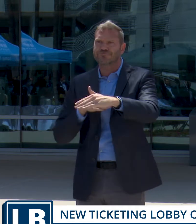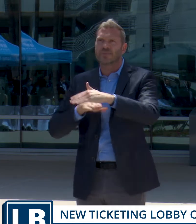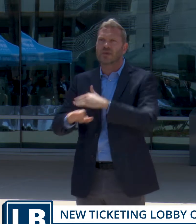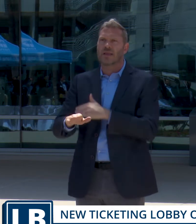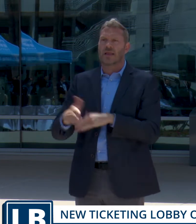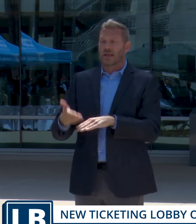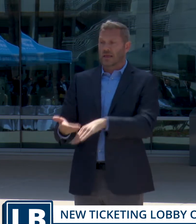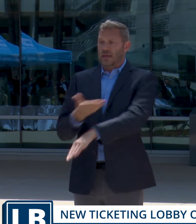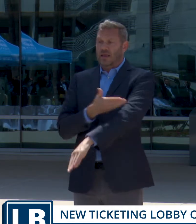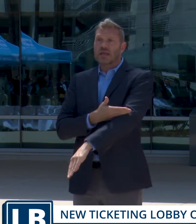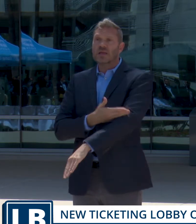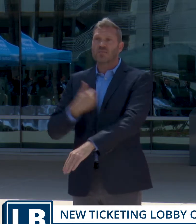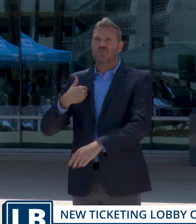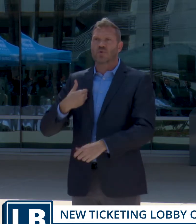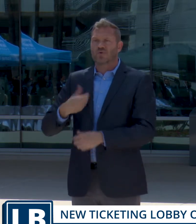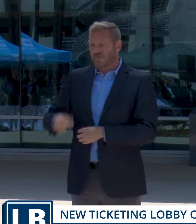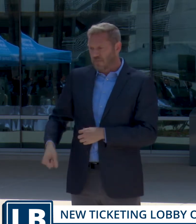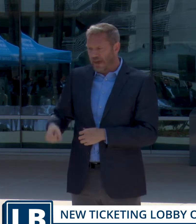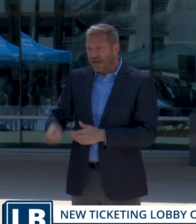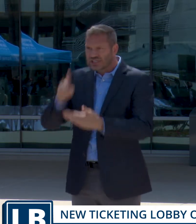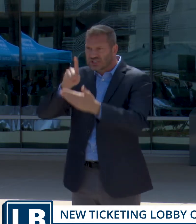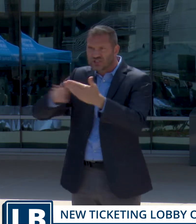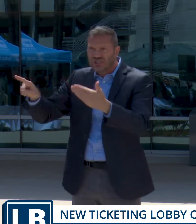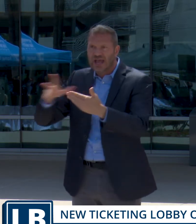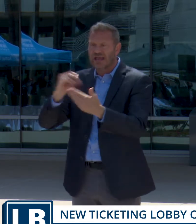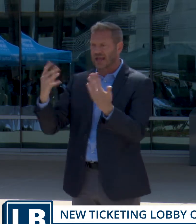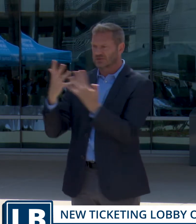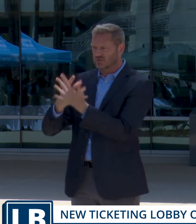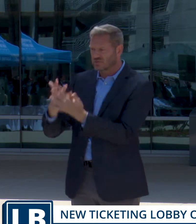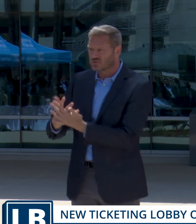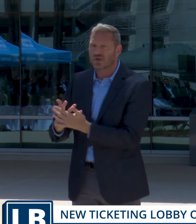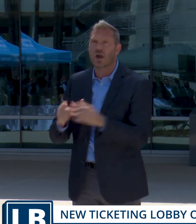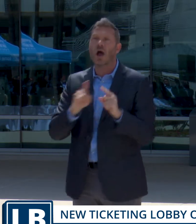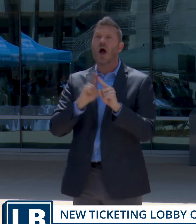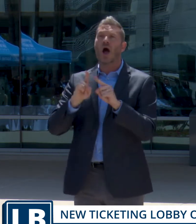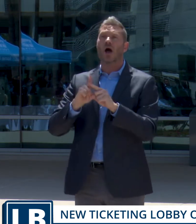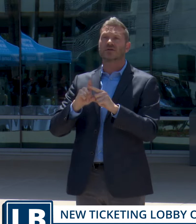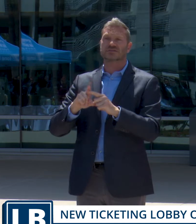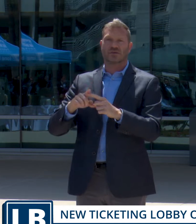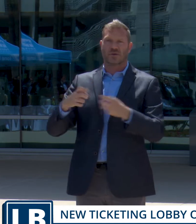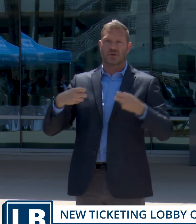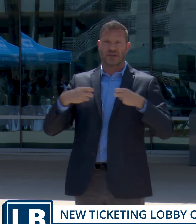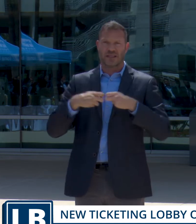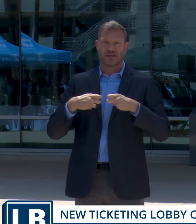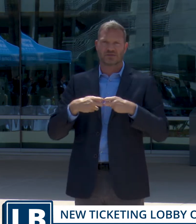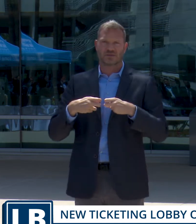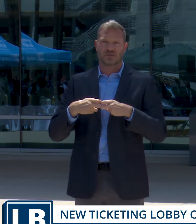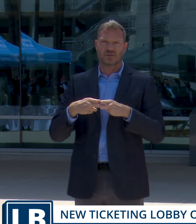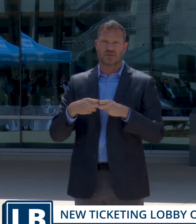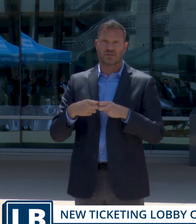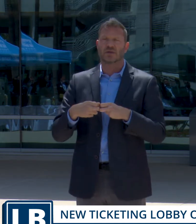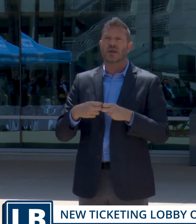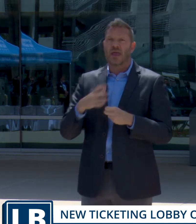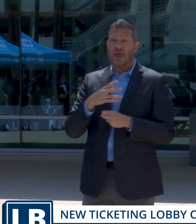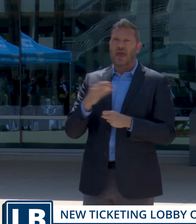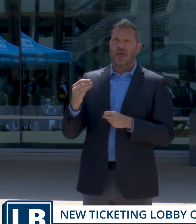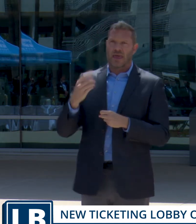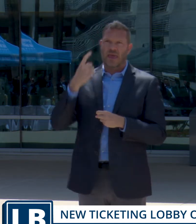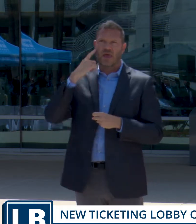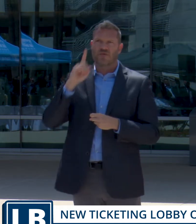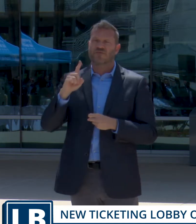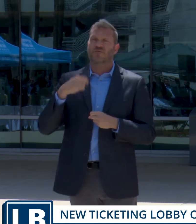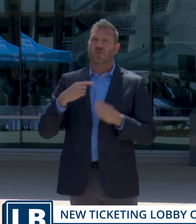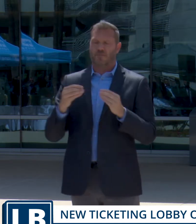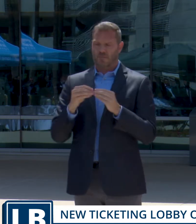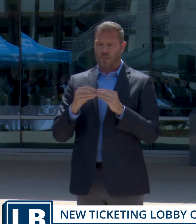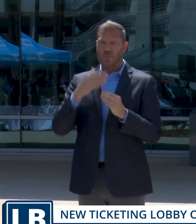baggage checking and screening, and an optimized energy performance, LED lighting, and reduced indoor and outdoor water